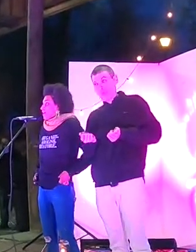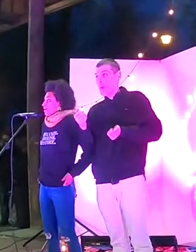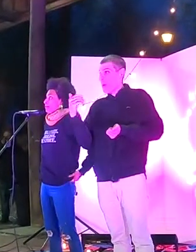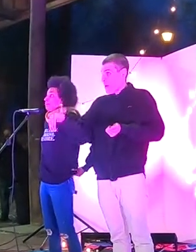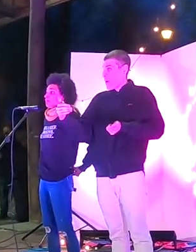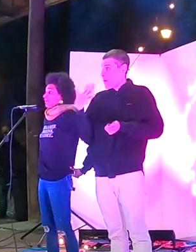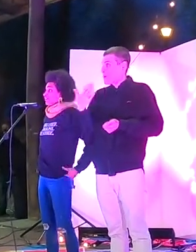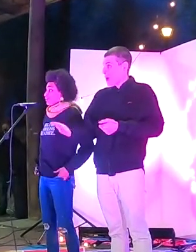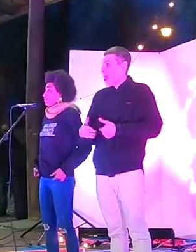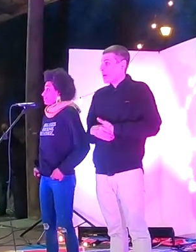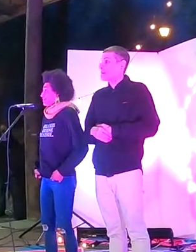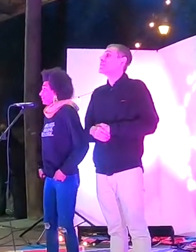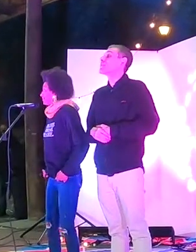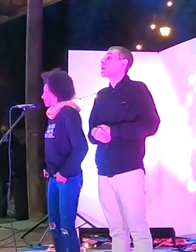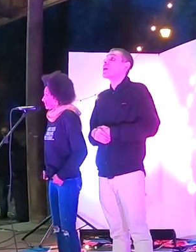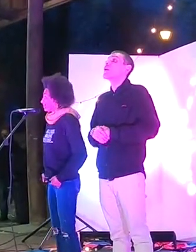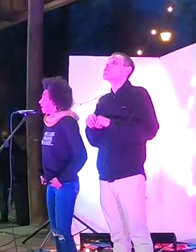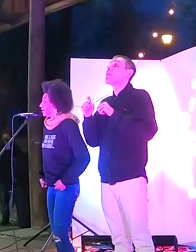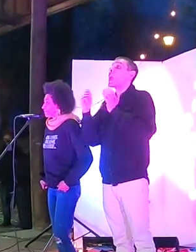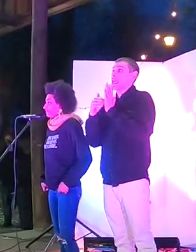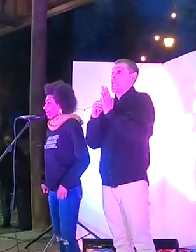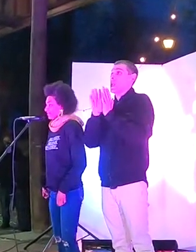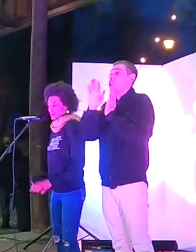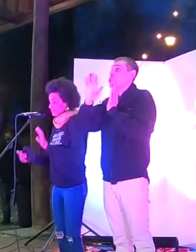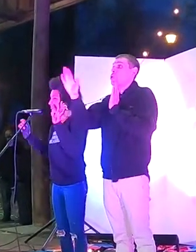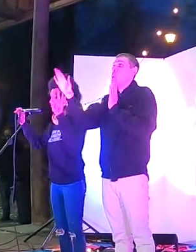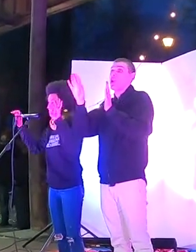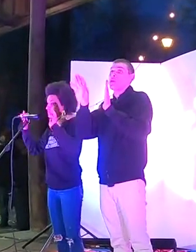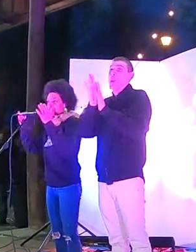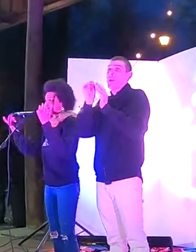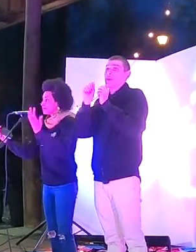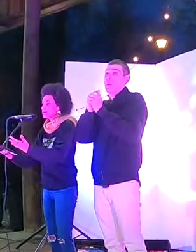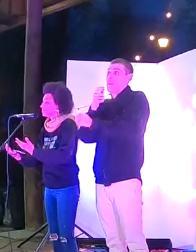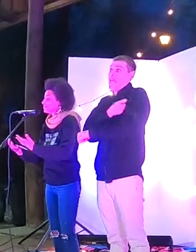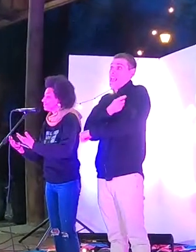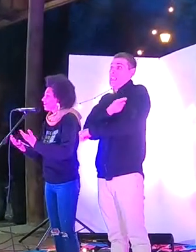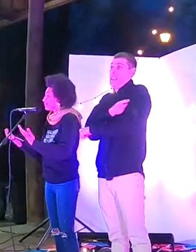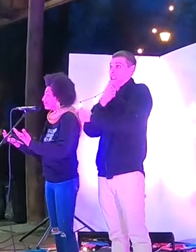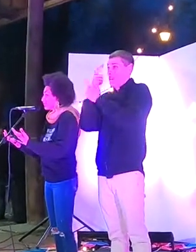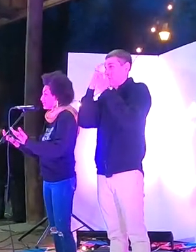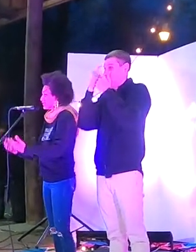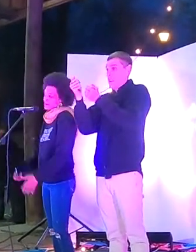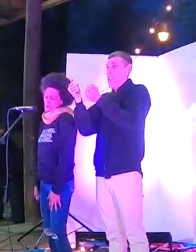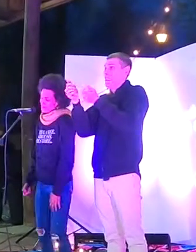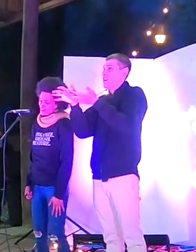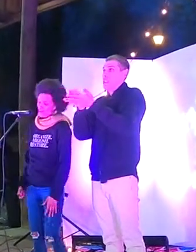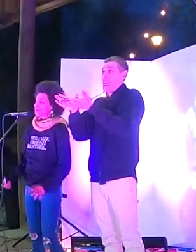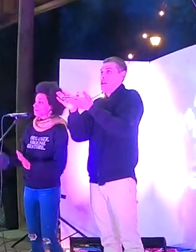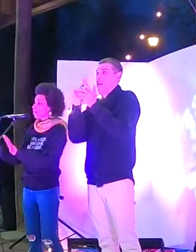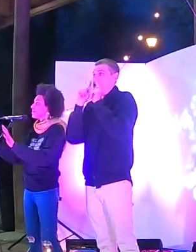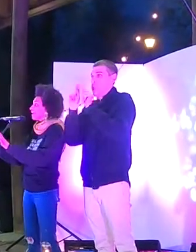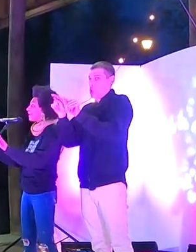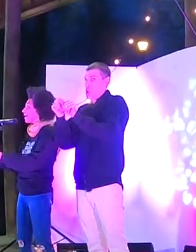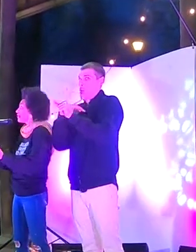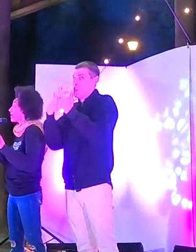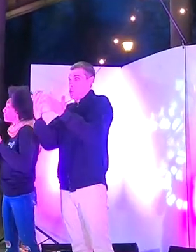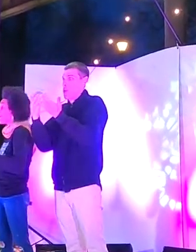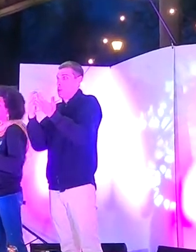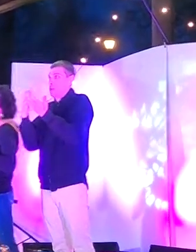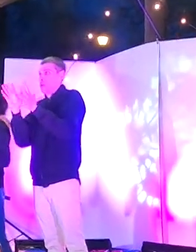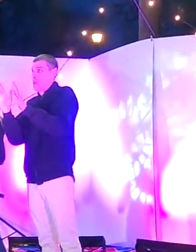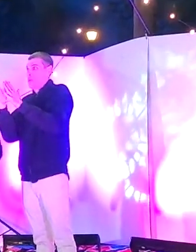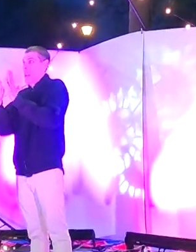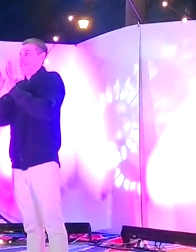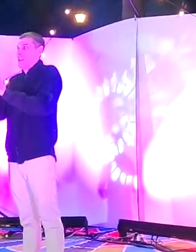right, and whatever your choice is or not around vaccination is completely sacred for you. Just want to point that out,